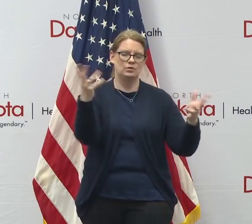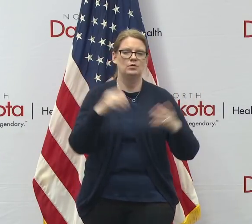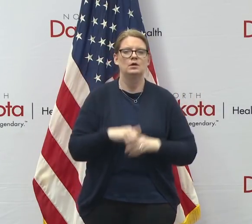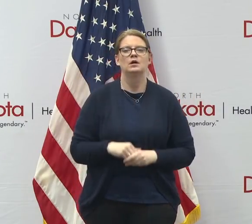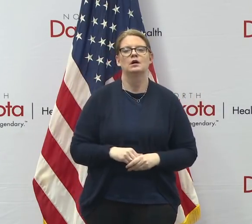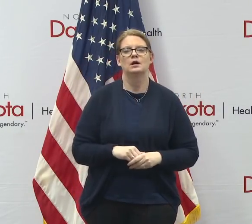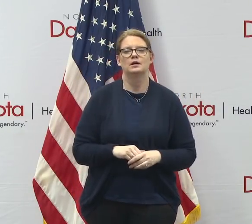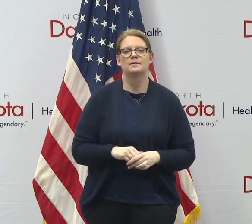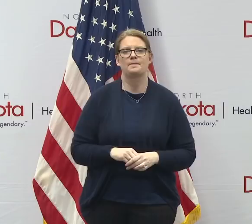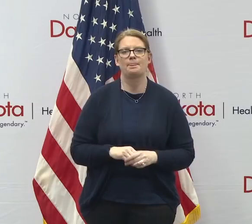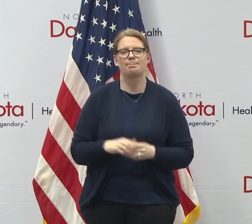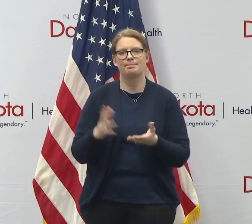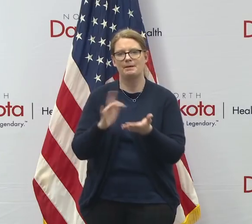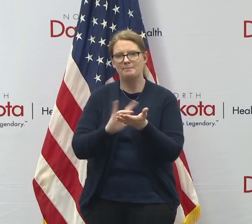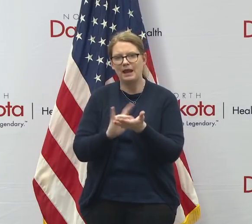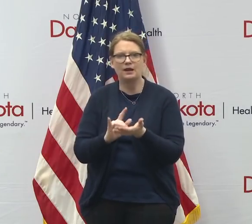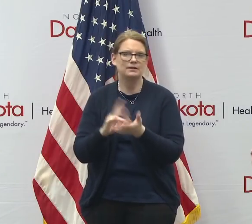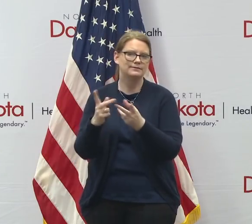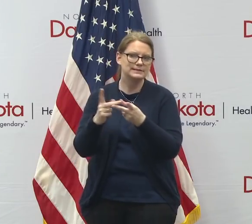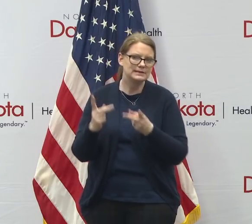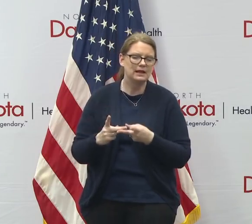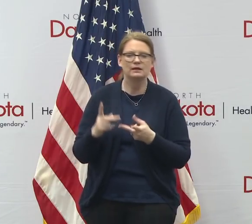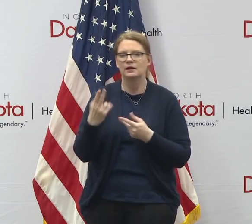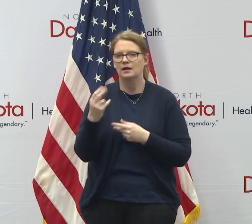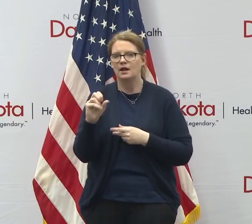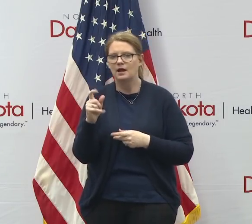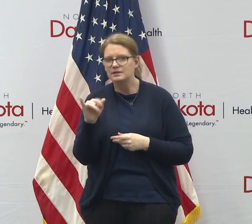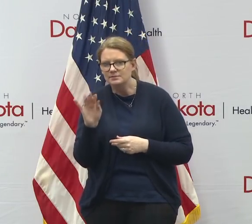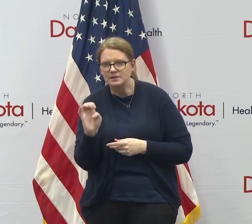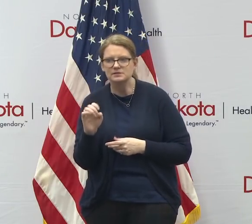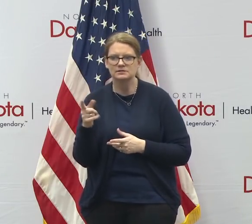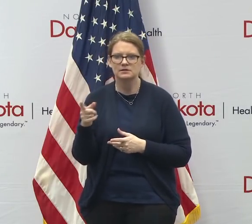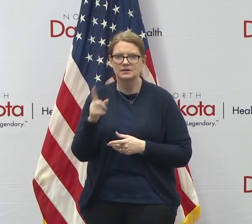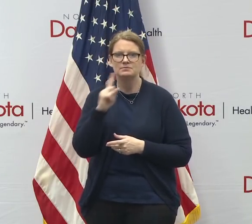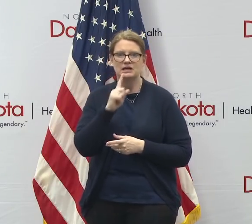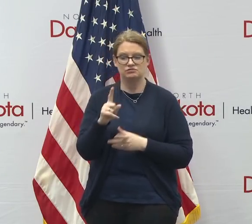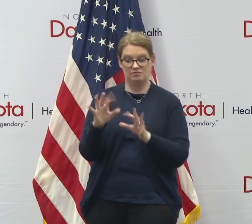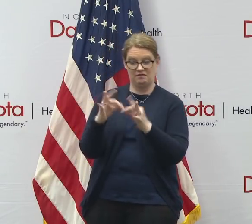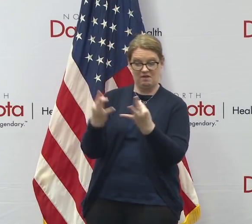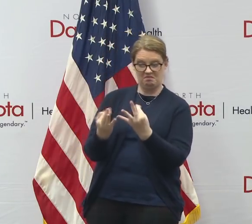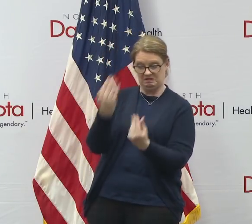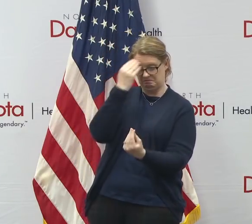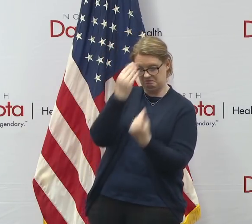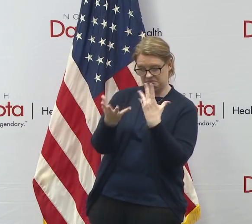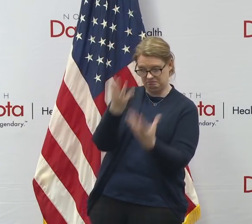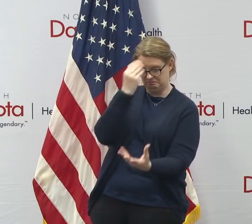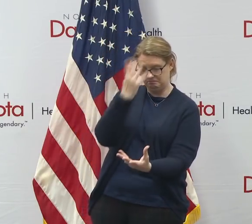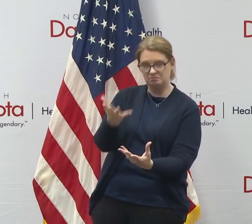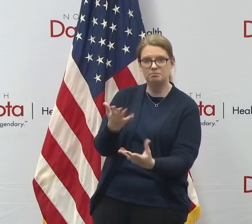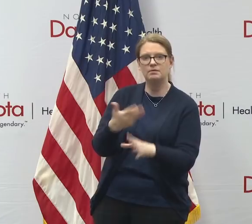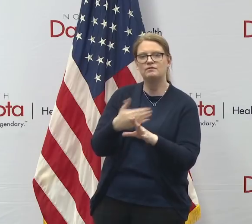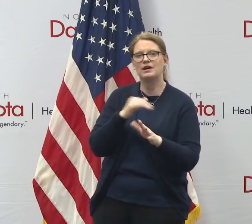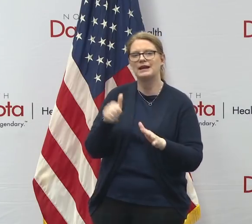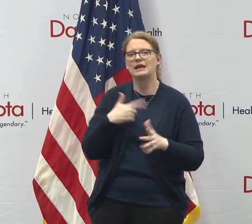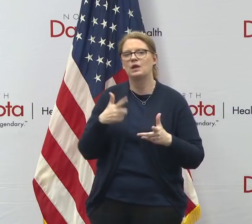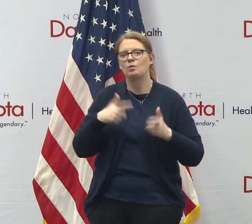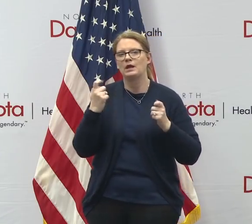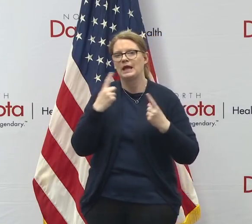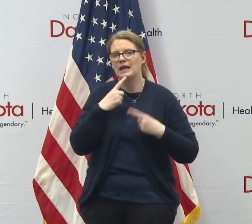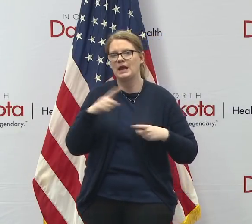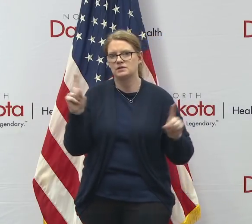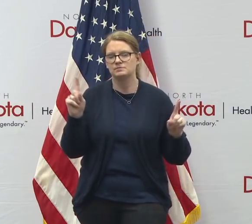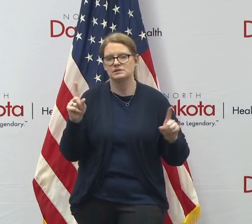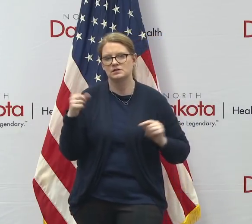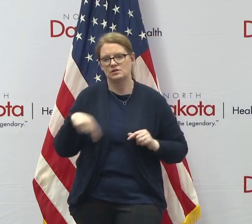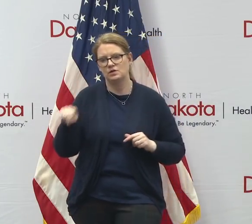facility or hospice or whatever organization will make sure the family's notified before we make any public announcements. But we'll continue to include